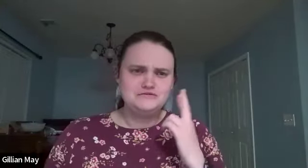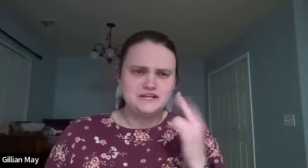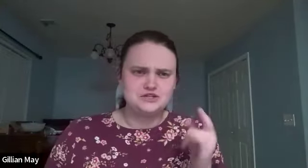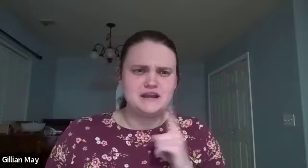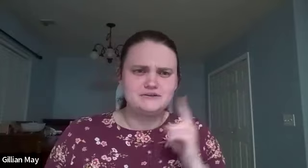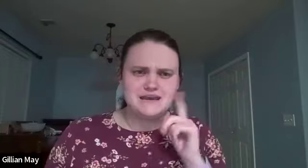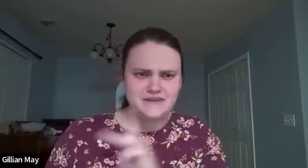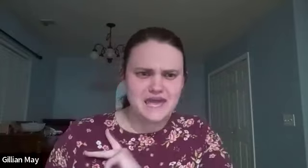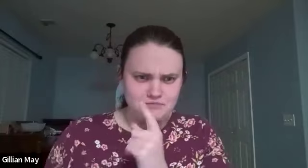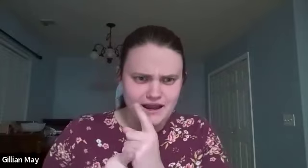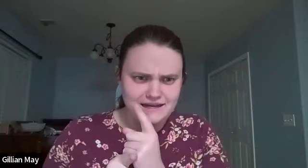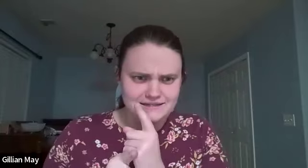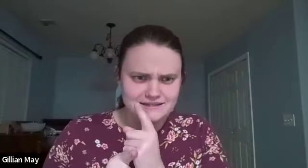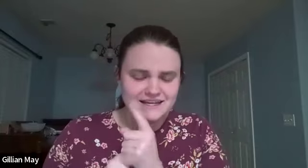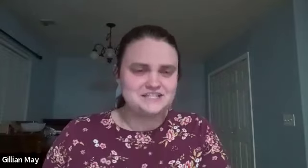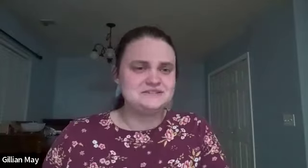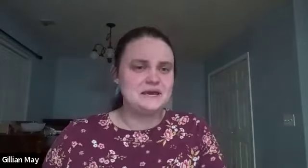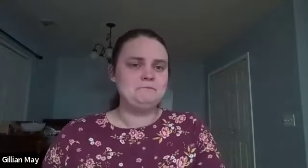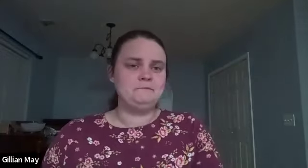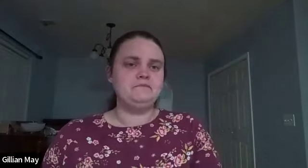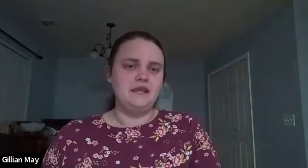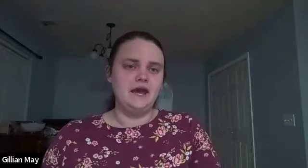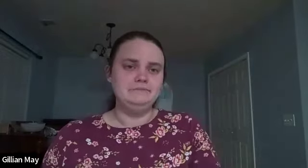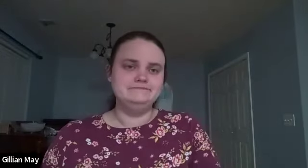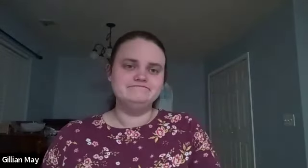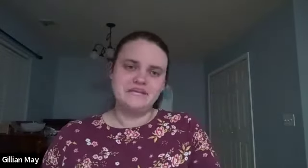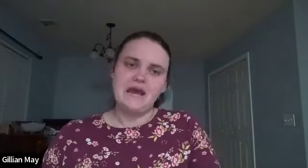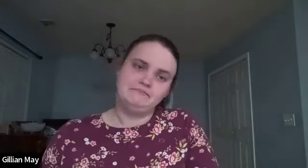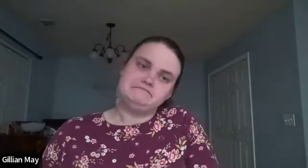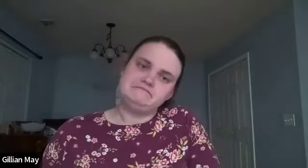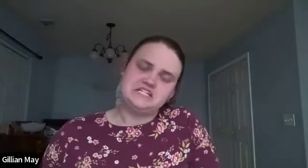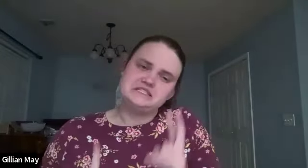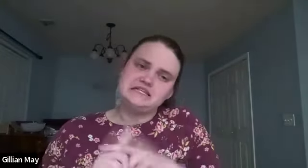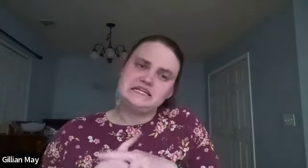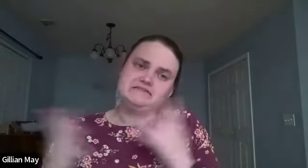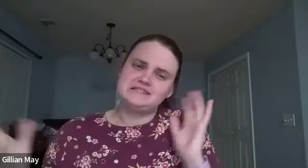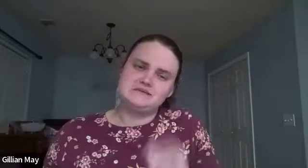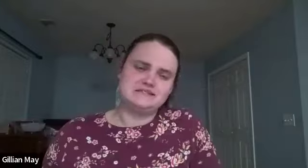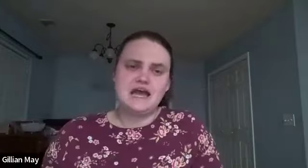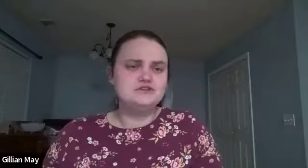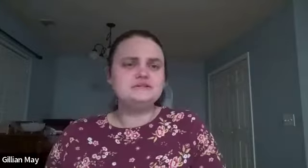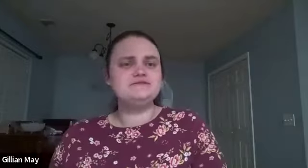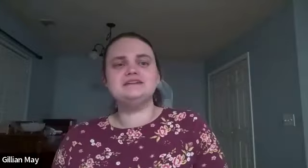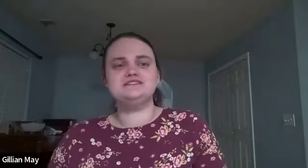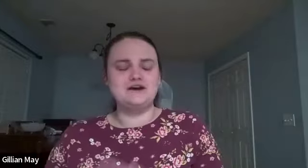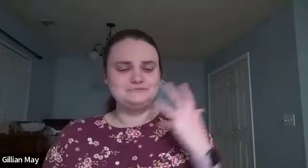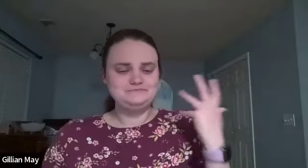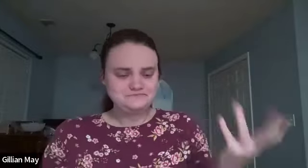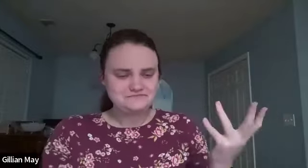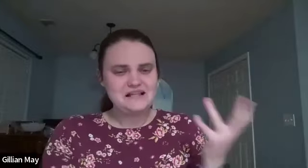realize you are now deaf K, right?" And she's like, "Yeah, yeah. They did it. That's I have no choice for that." So there'll